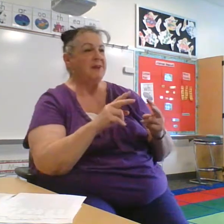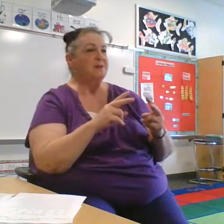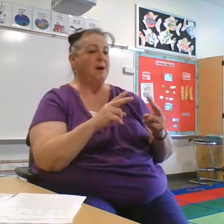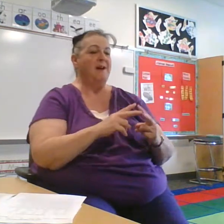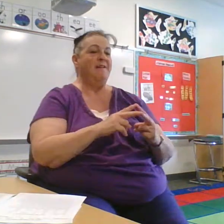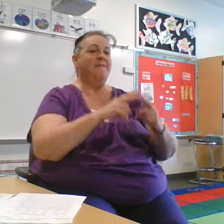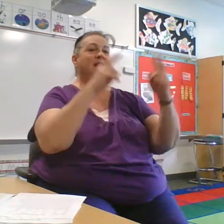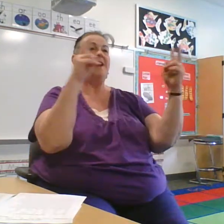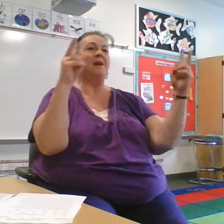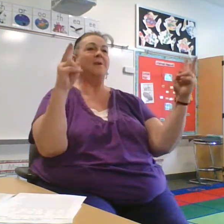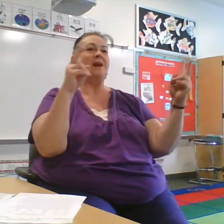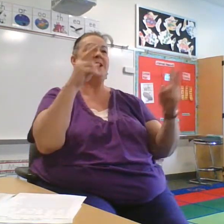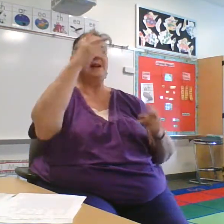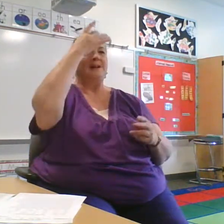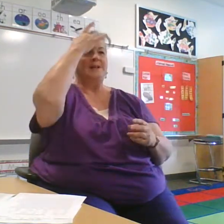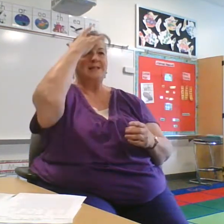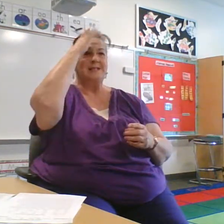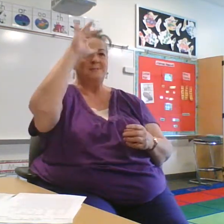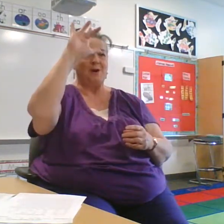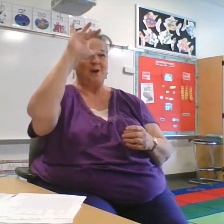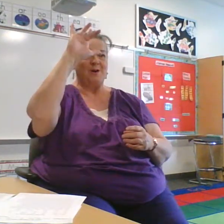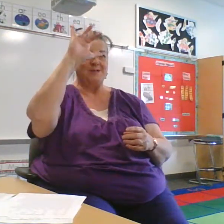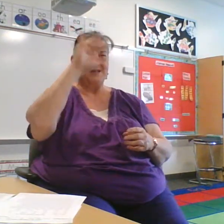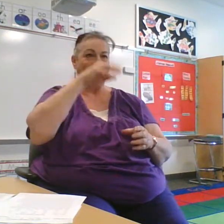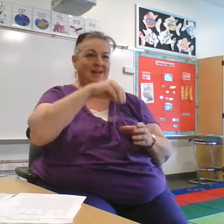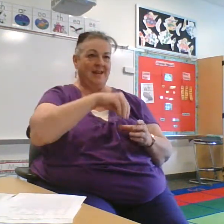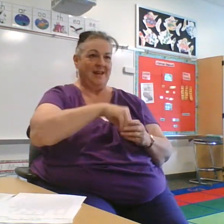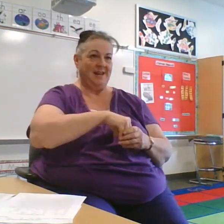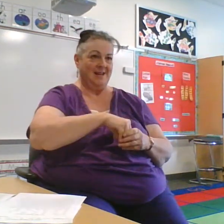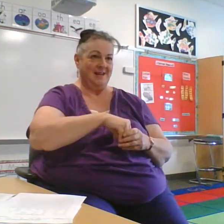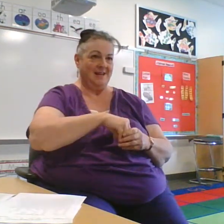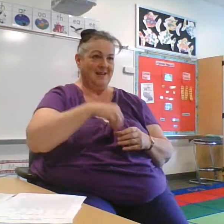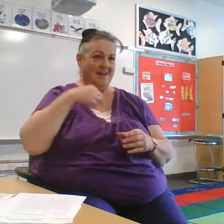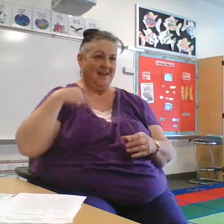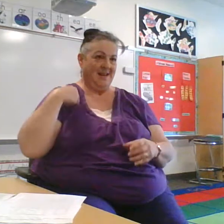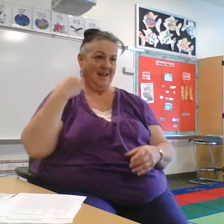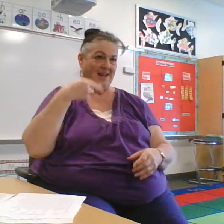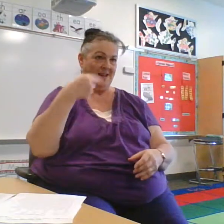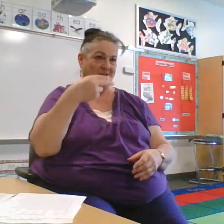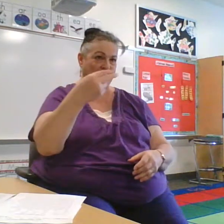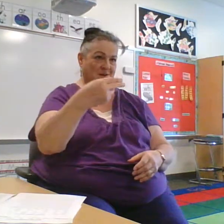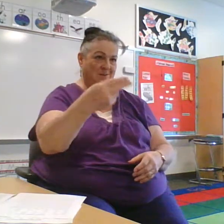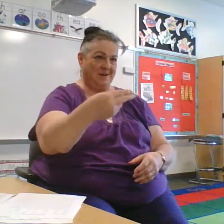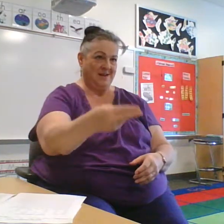smart. Very smart in history,